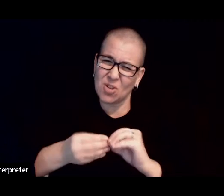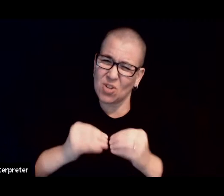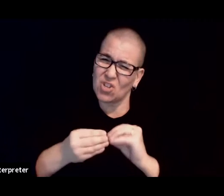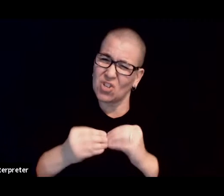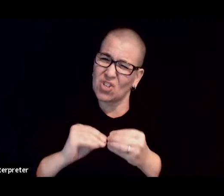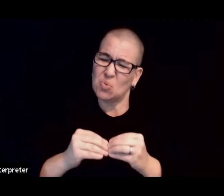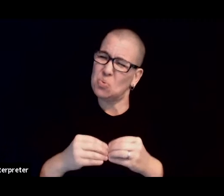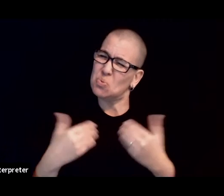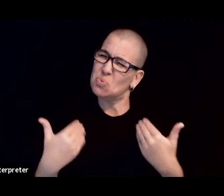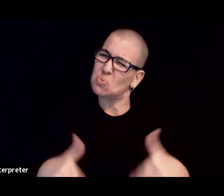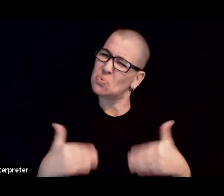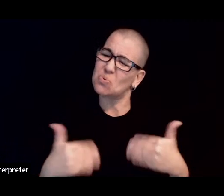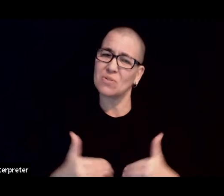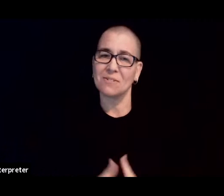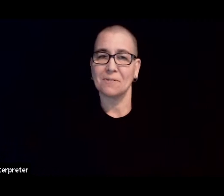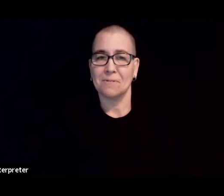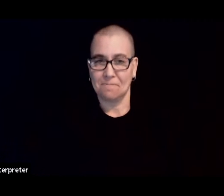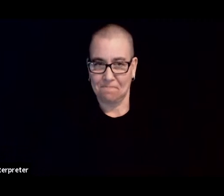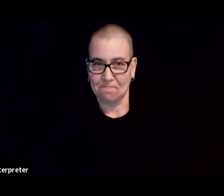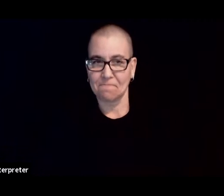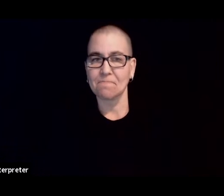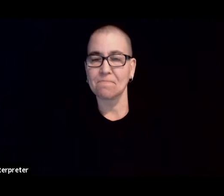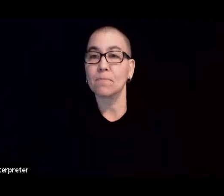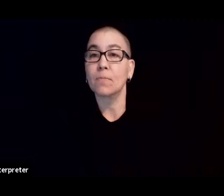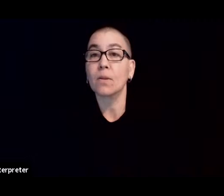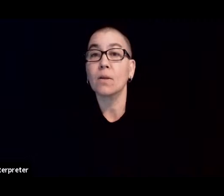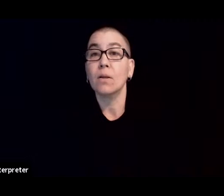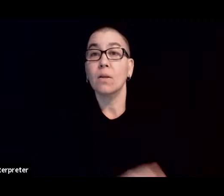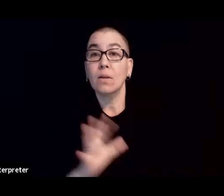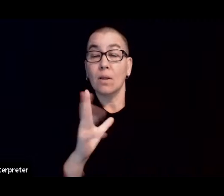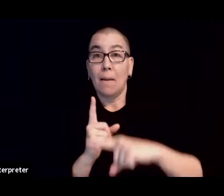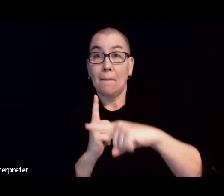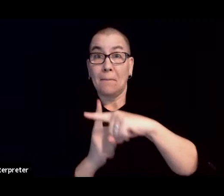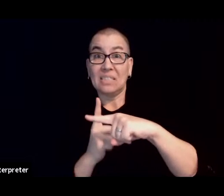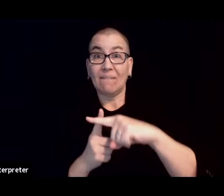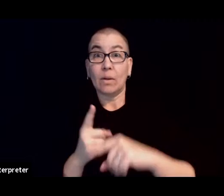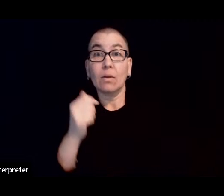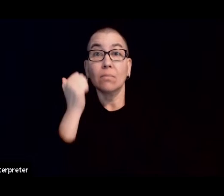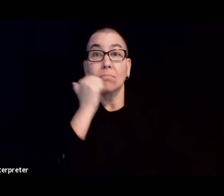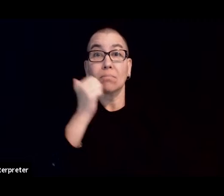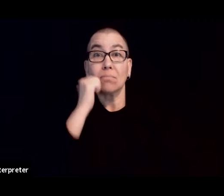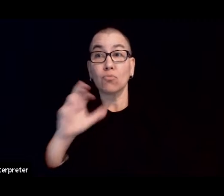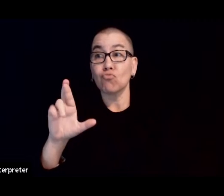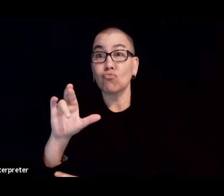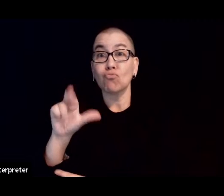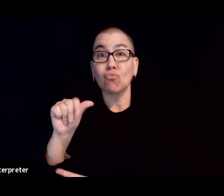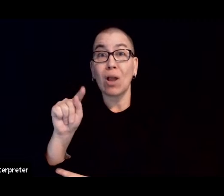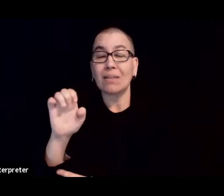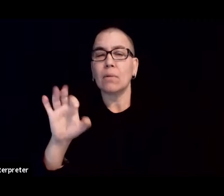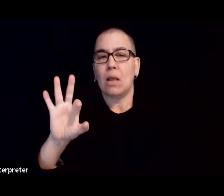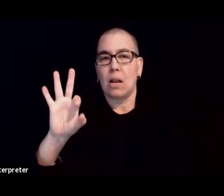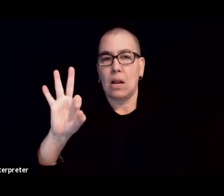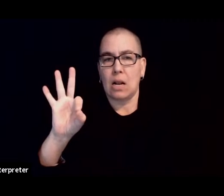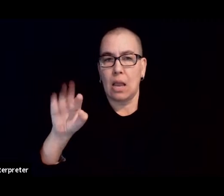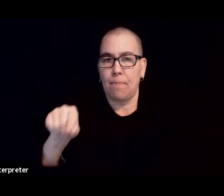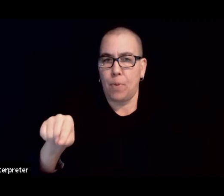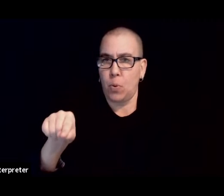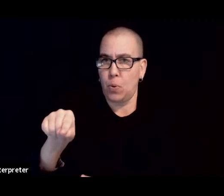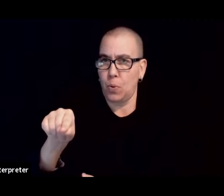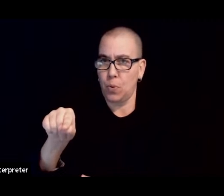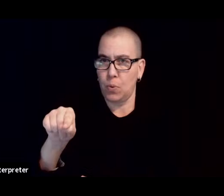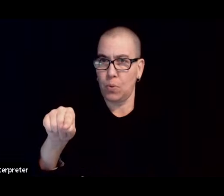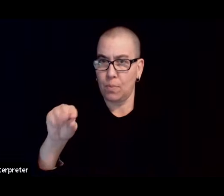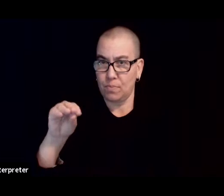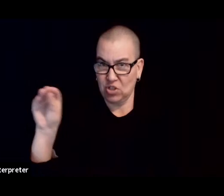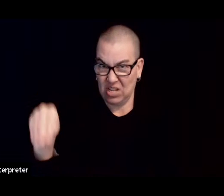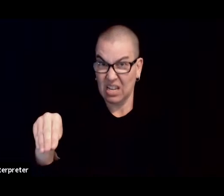average testing positivity rate is 9.7%, bringing us down below the high-risk threshold of